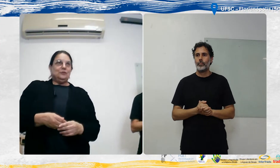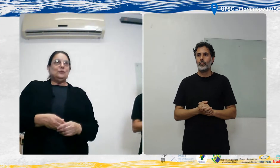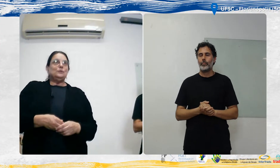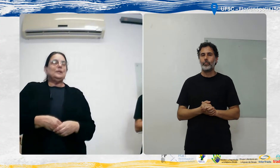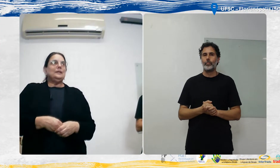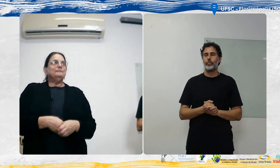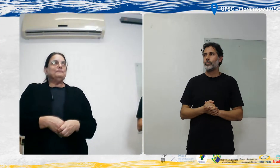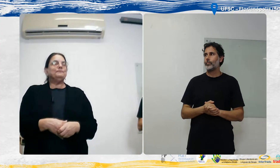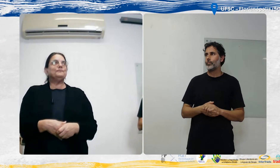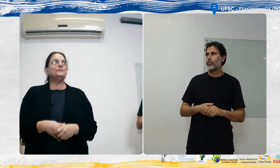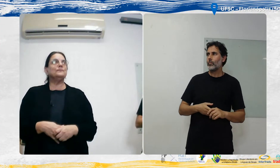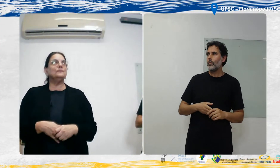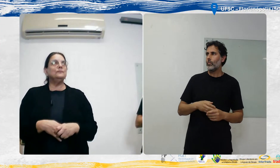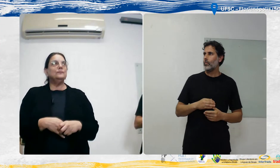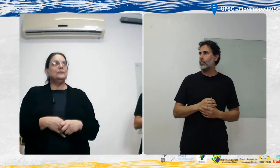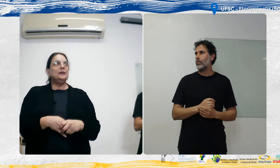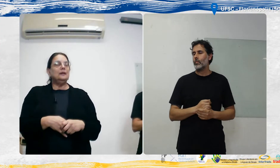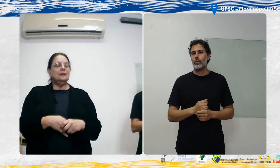So